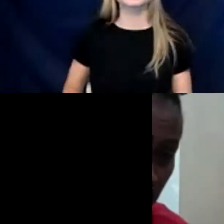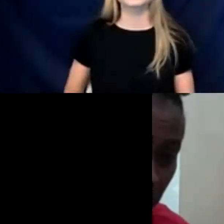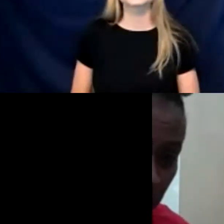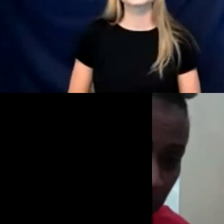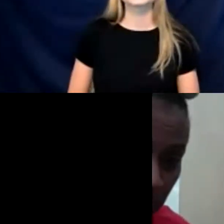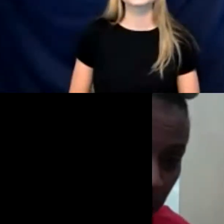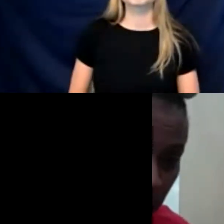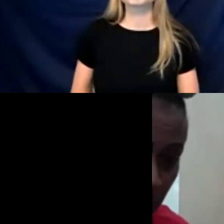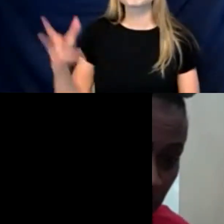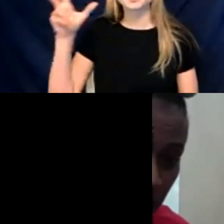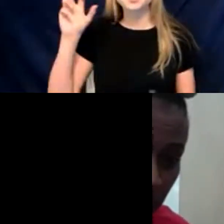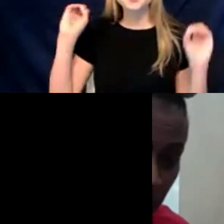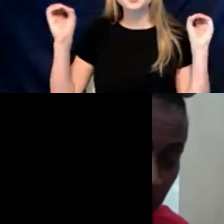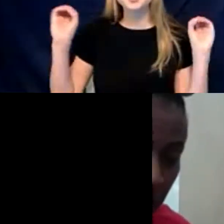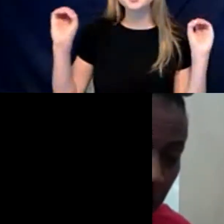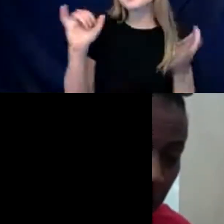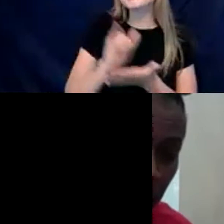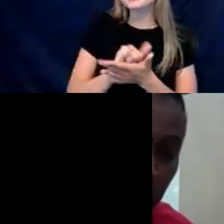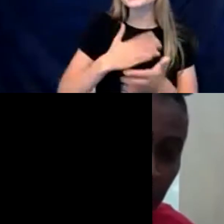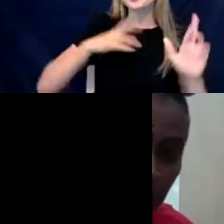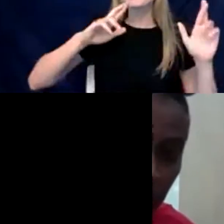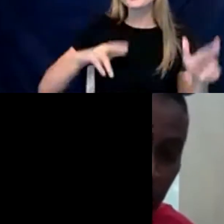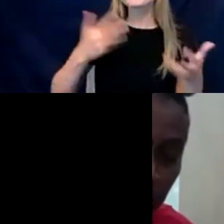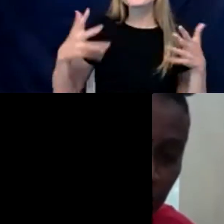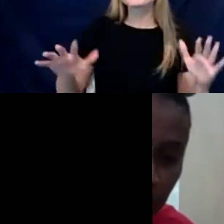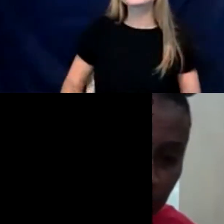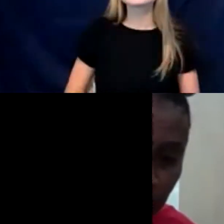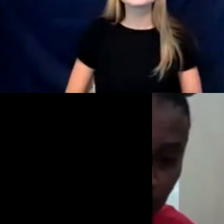Hearing none, that is my report, Ms. Plotz.